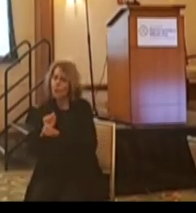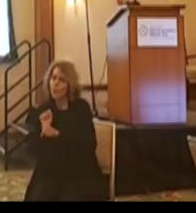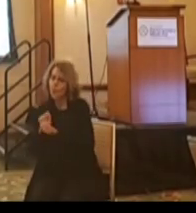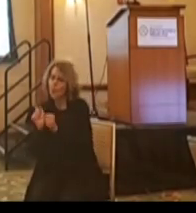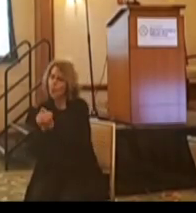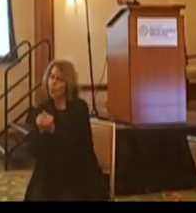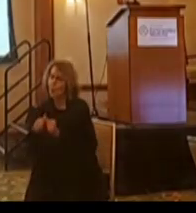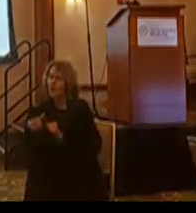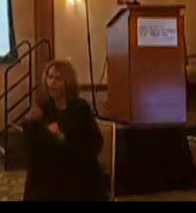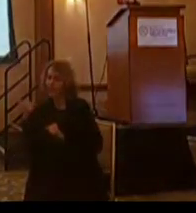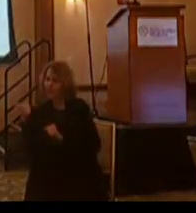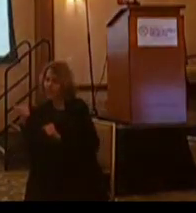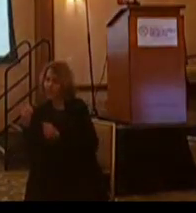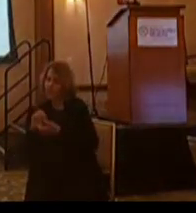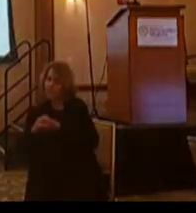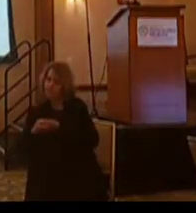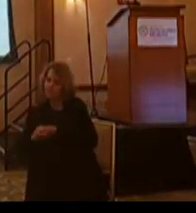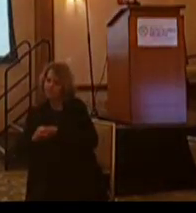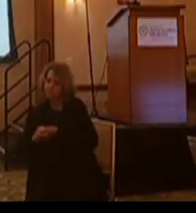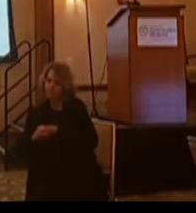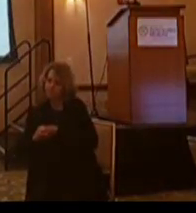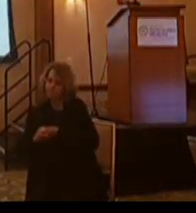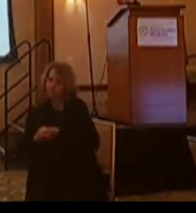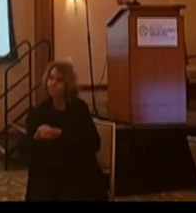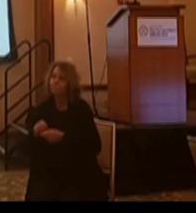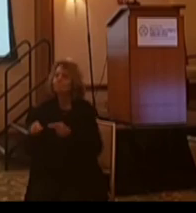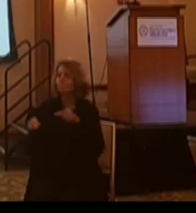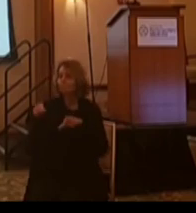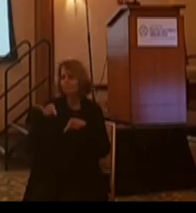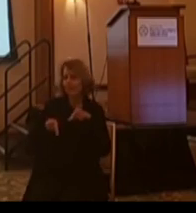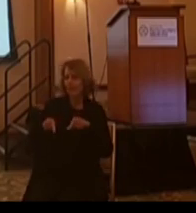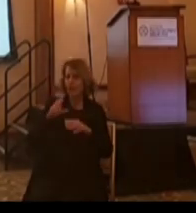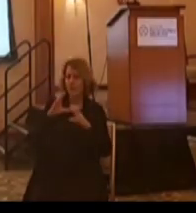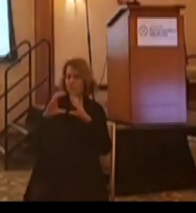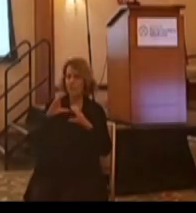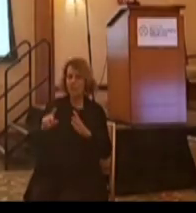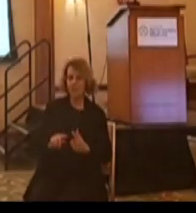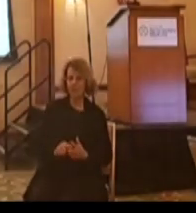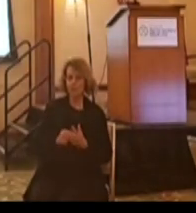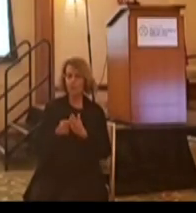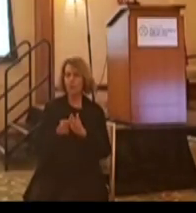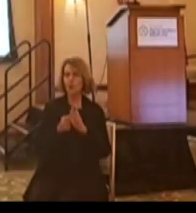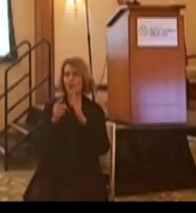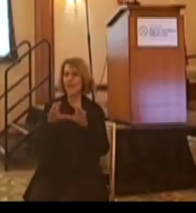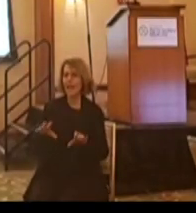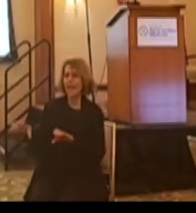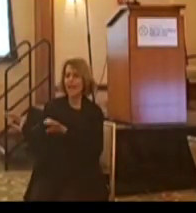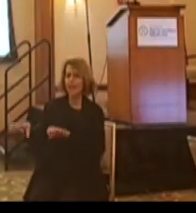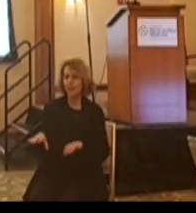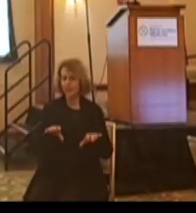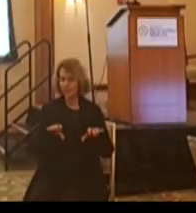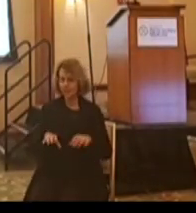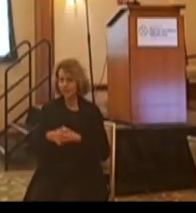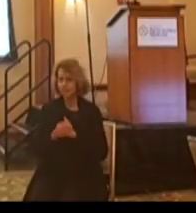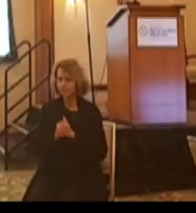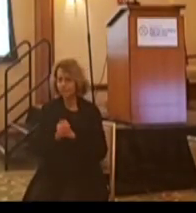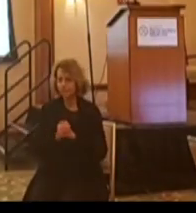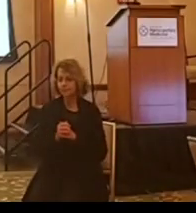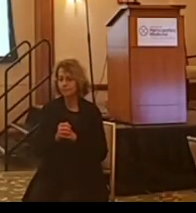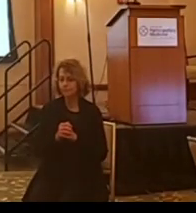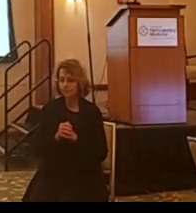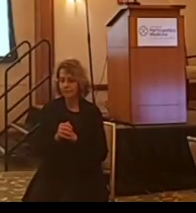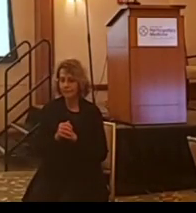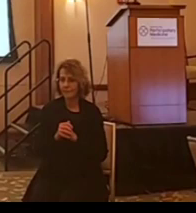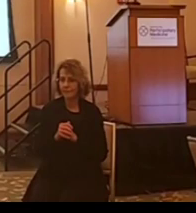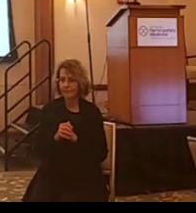once again, we kind of come back, conversations as place of action. So one way we can think about this is the place kind